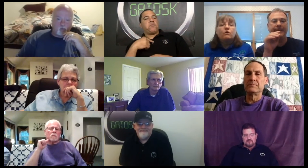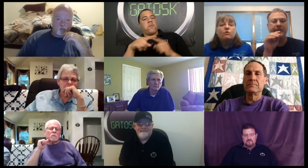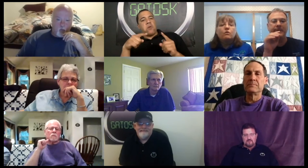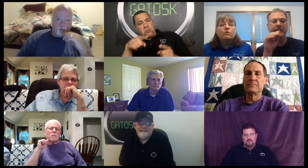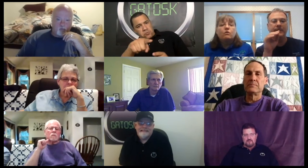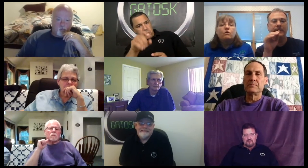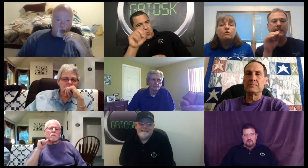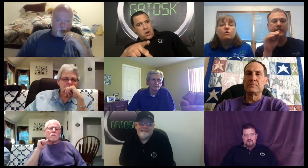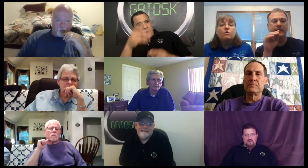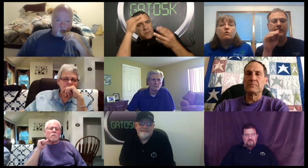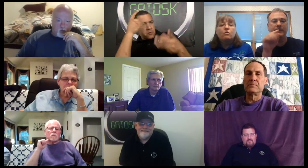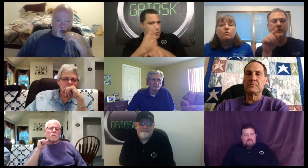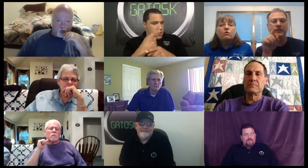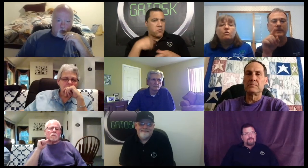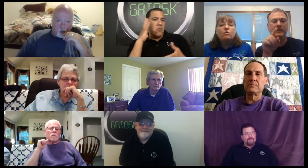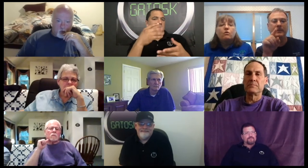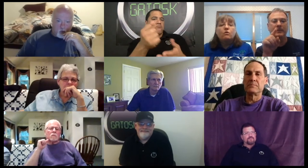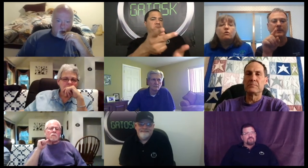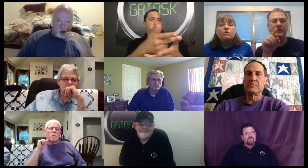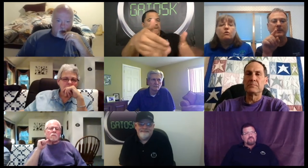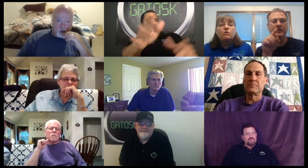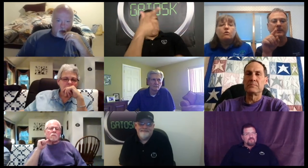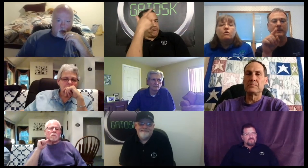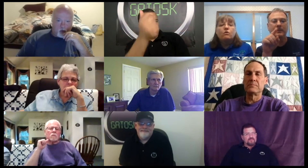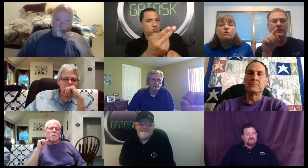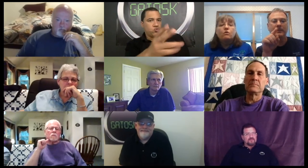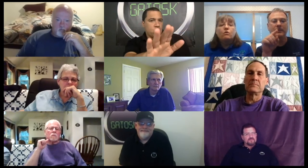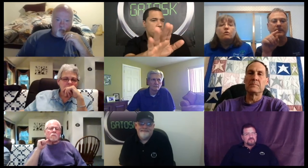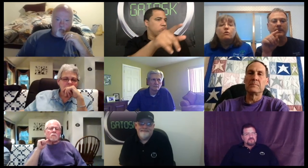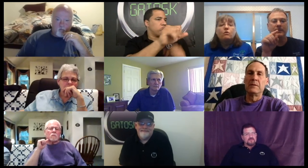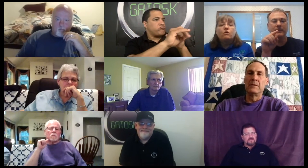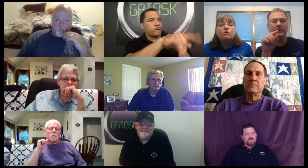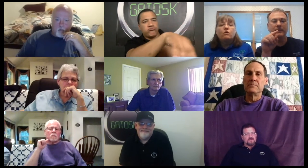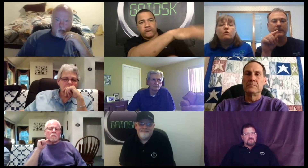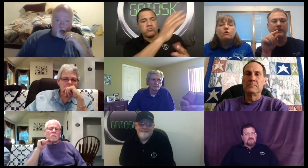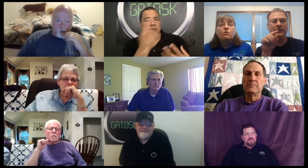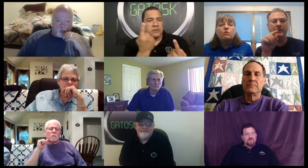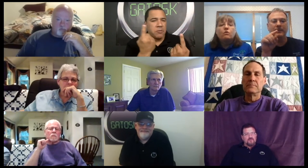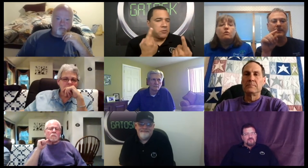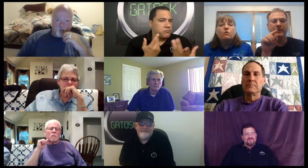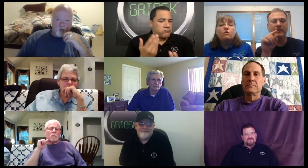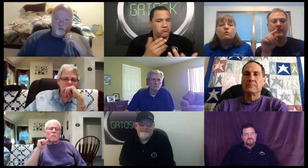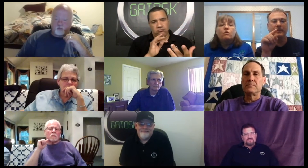is professional enough, ready for our website, then we'll probably won't be able to use it. But if you can make something that's really professional